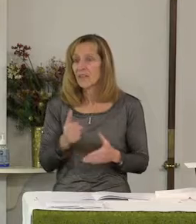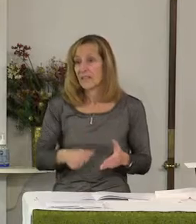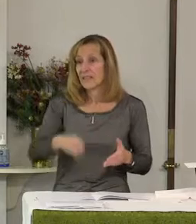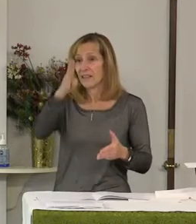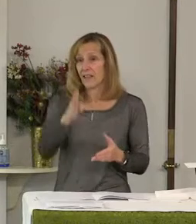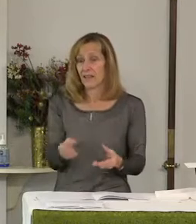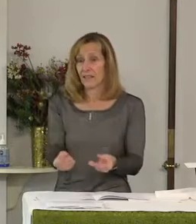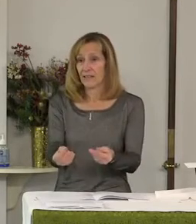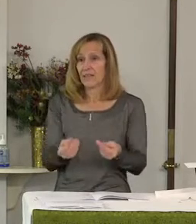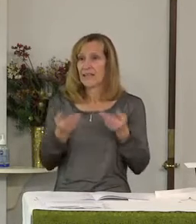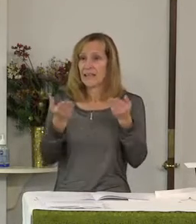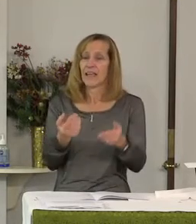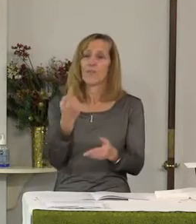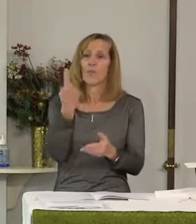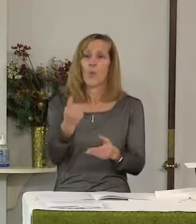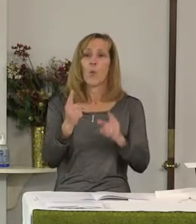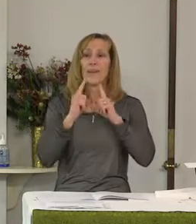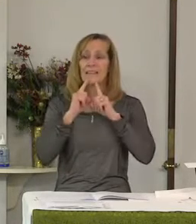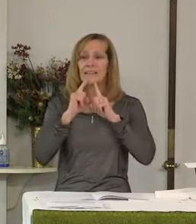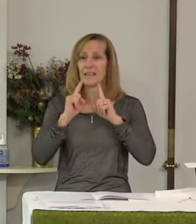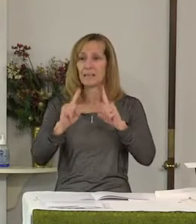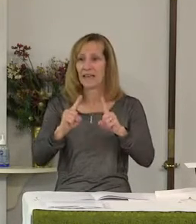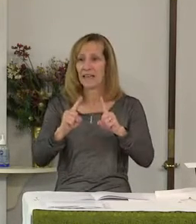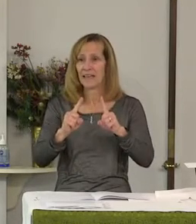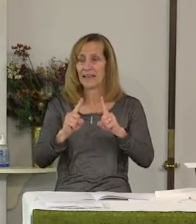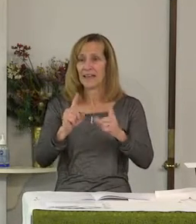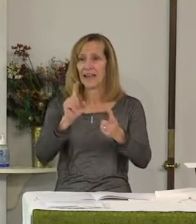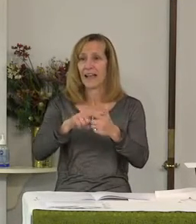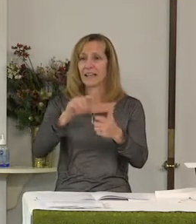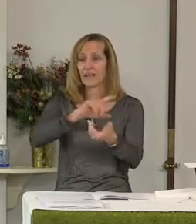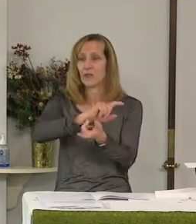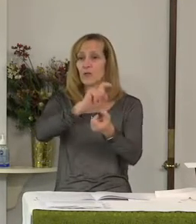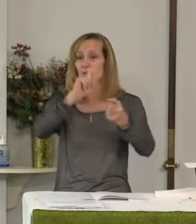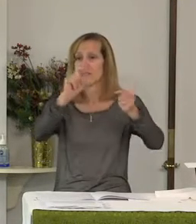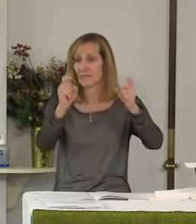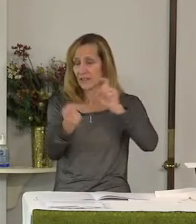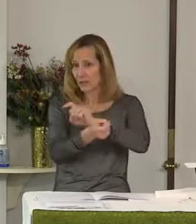God gave one command at the Transfiguration.